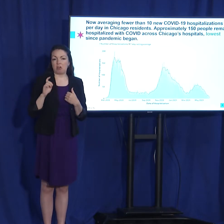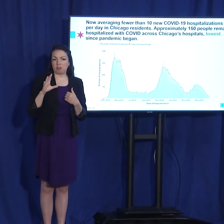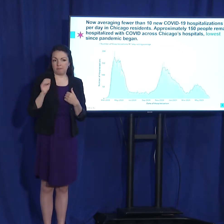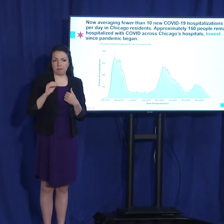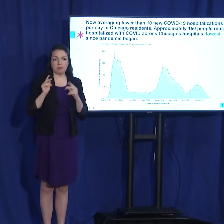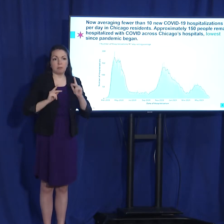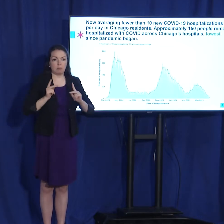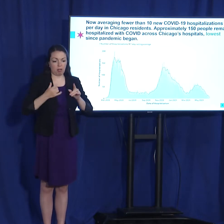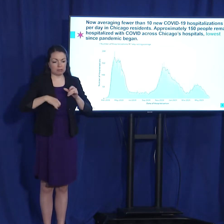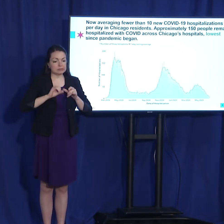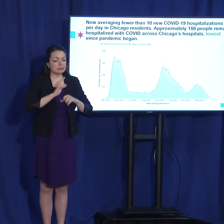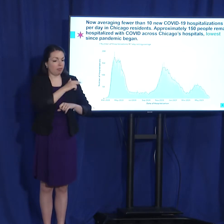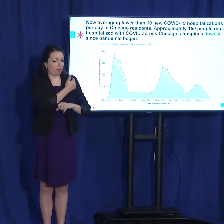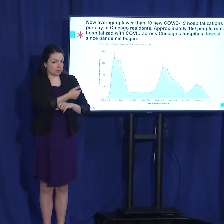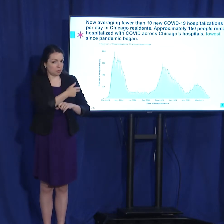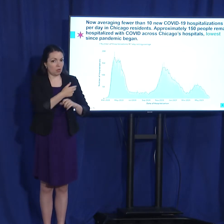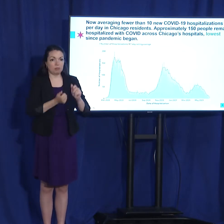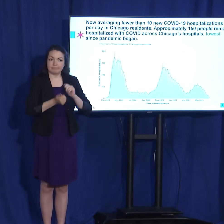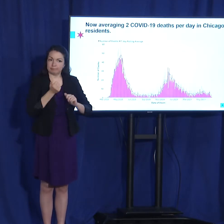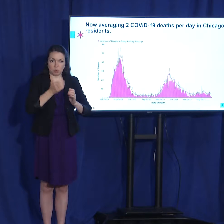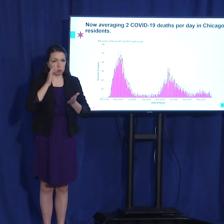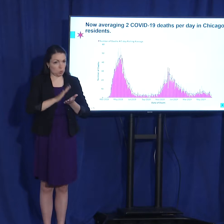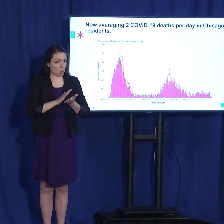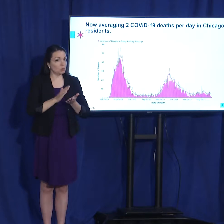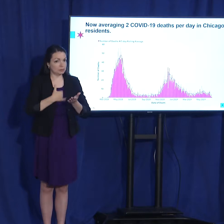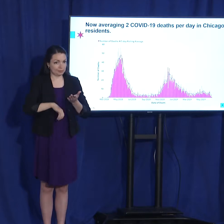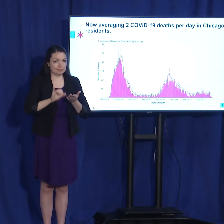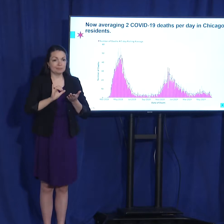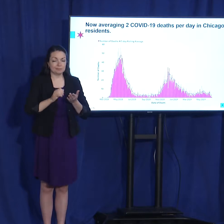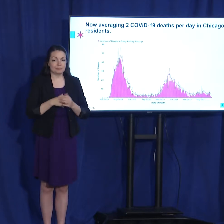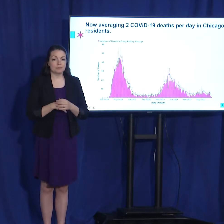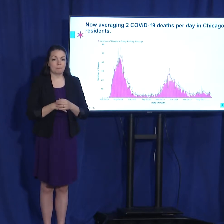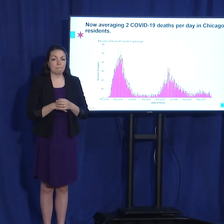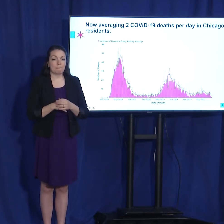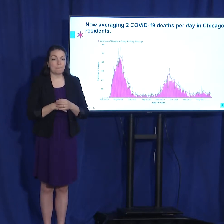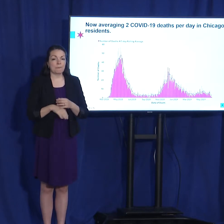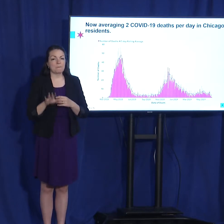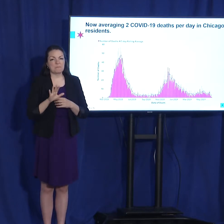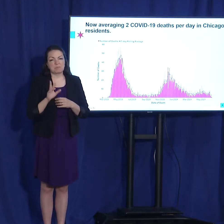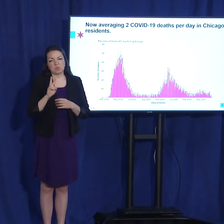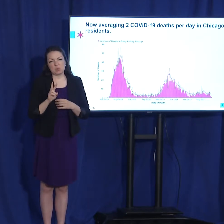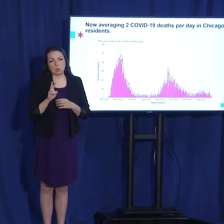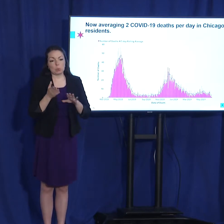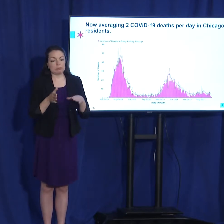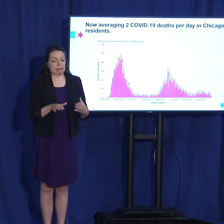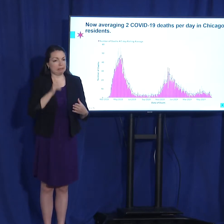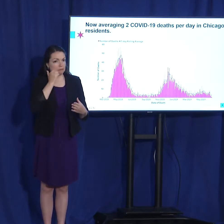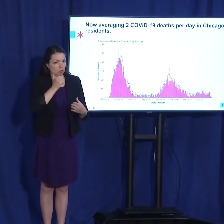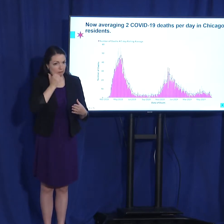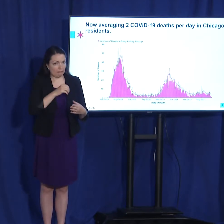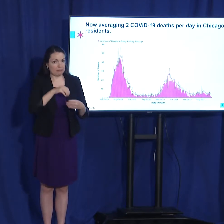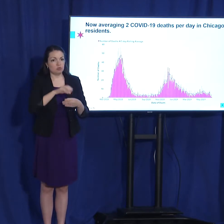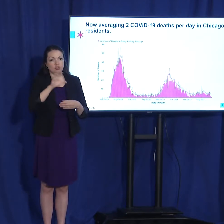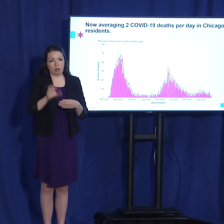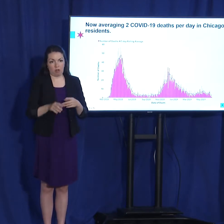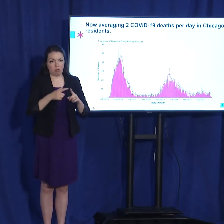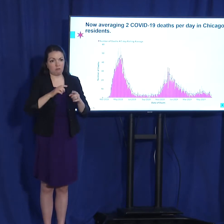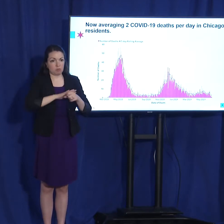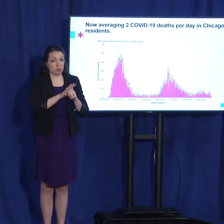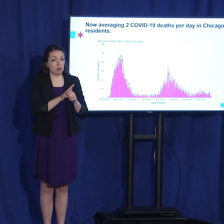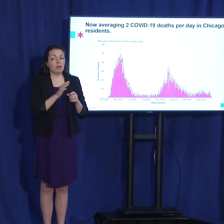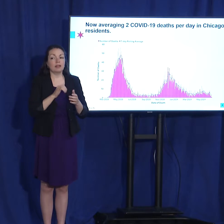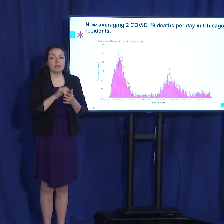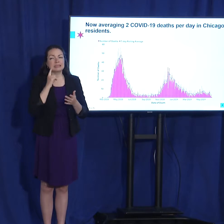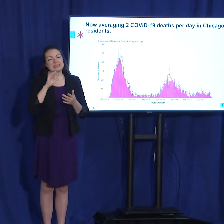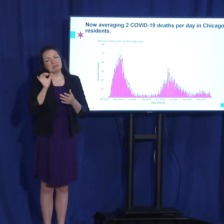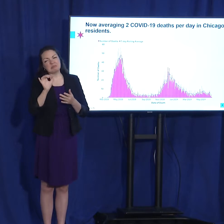still hospitalized, also the lowest. And we're averaging 2 COVID deaths per day in Chicago residents. That's